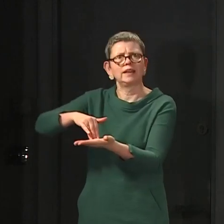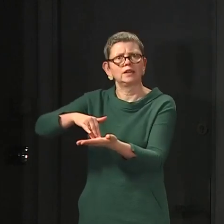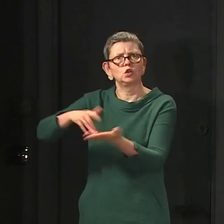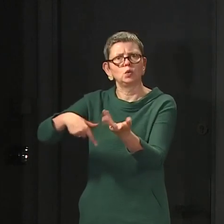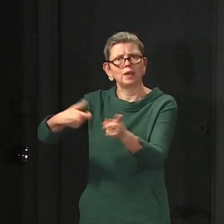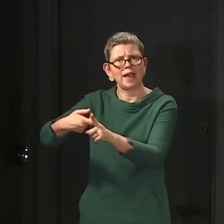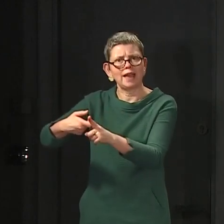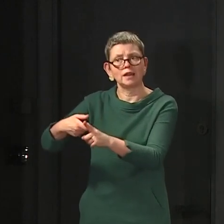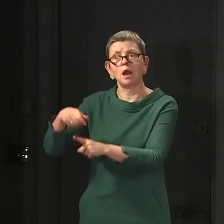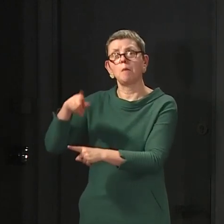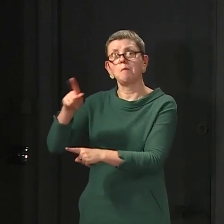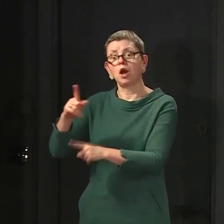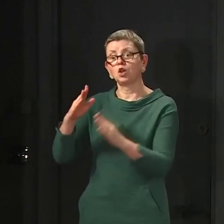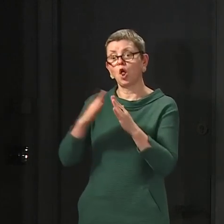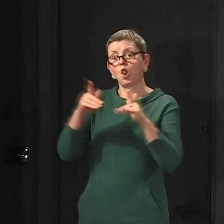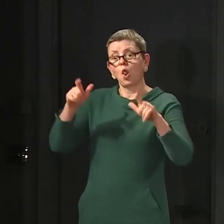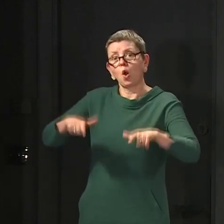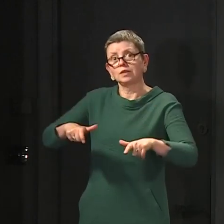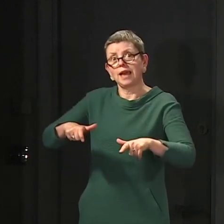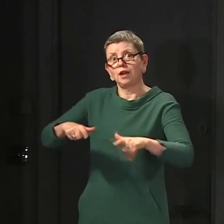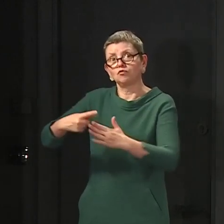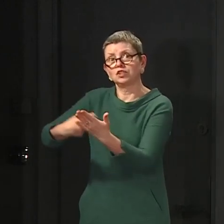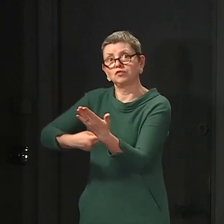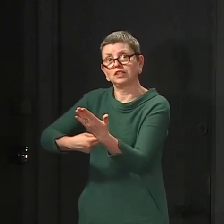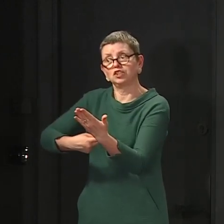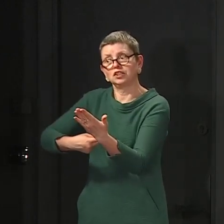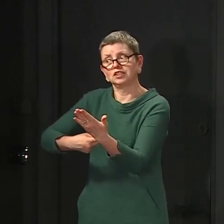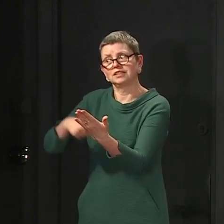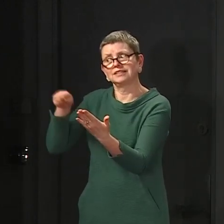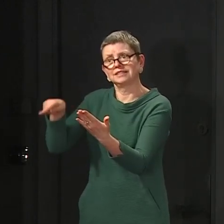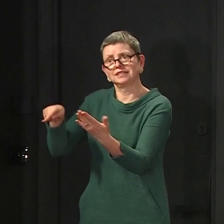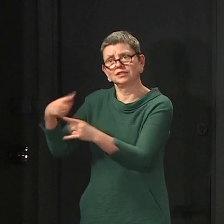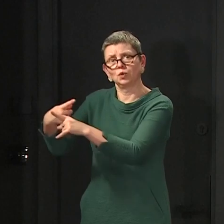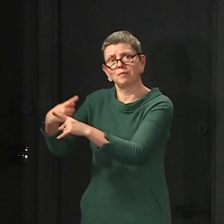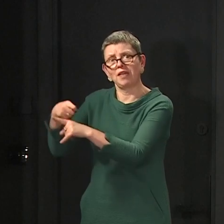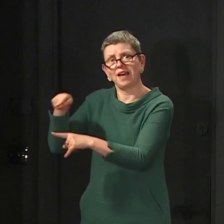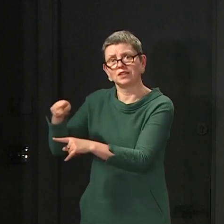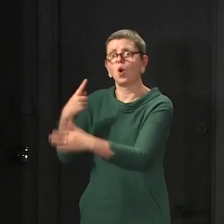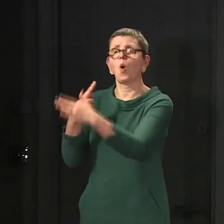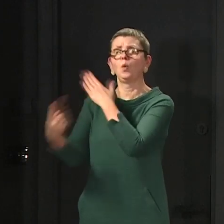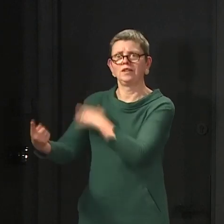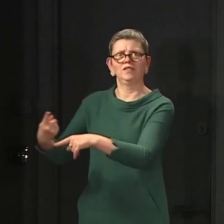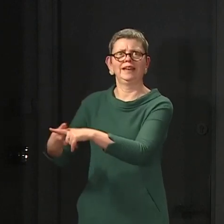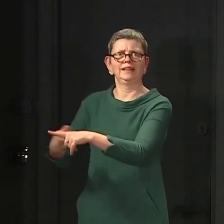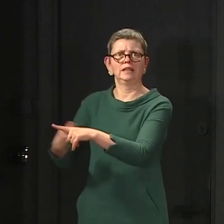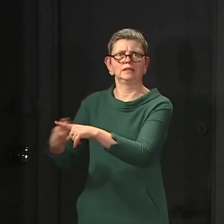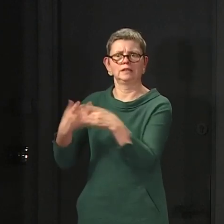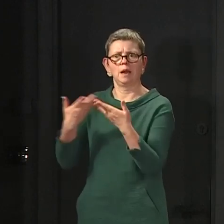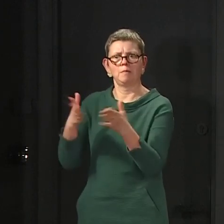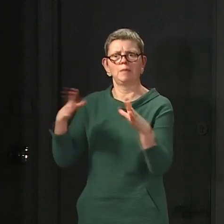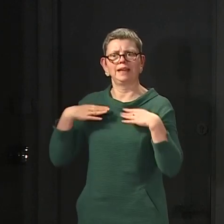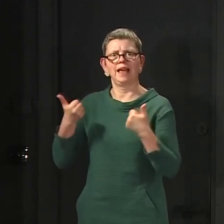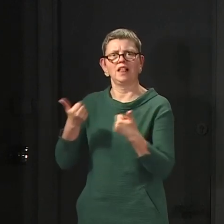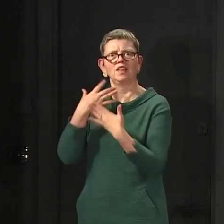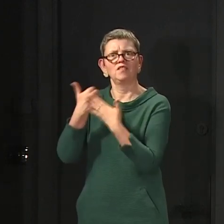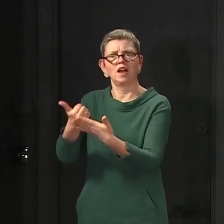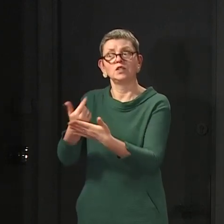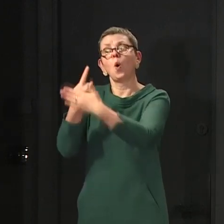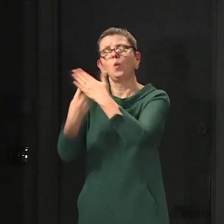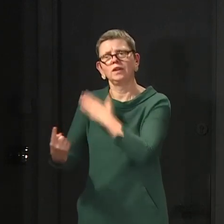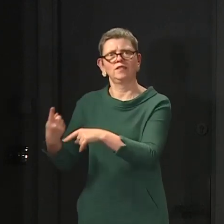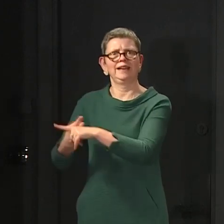to lockdown, he is only speaking for England. And in terms of public health advice, he is only speaking for England. And I think it is incumbent, just as